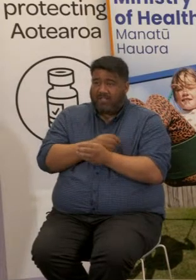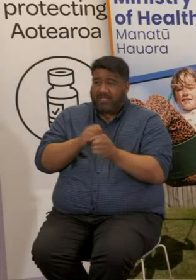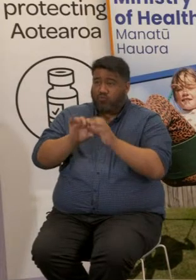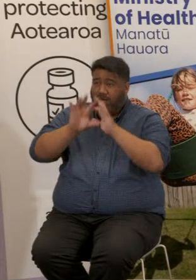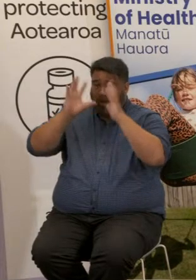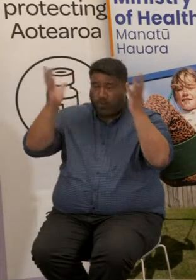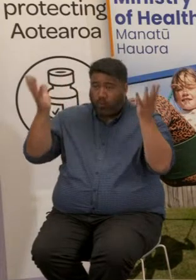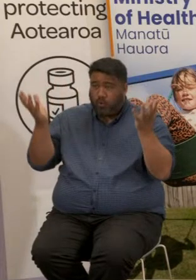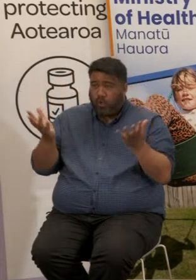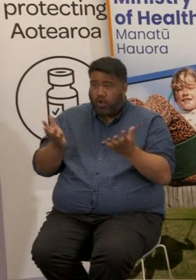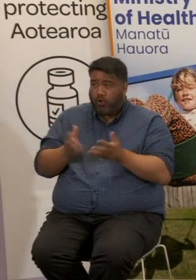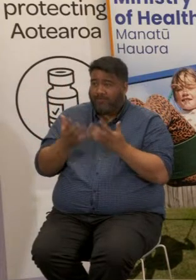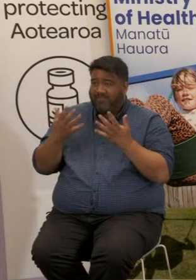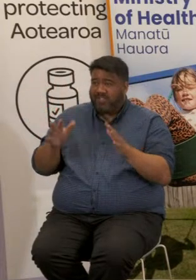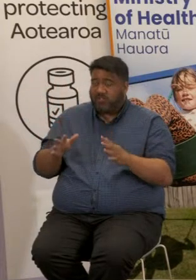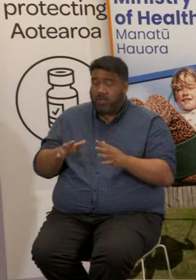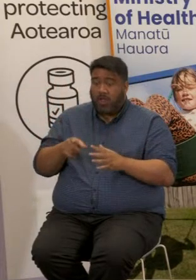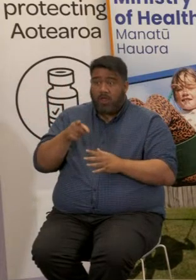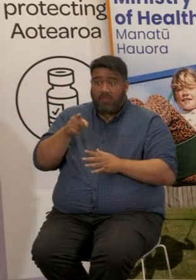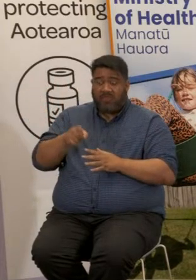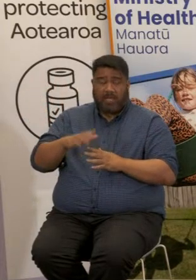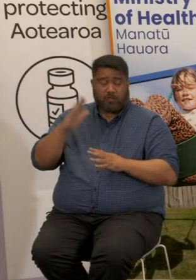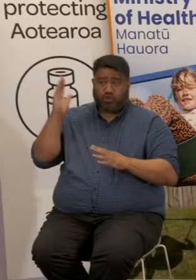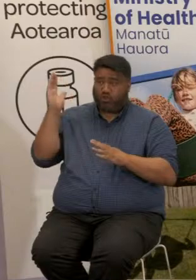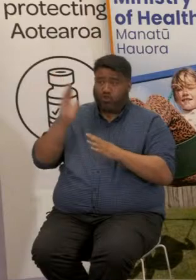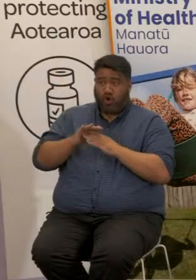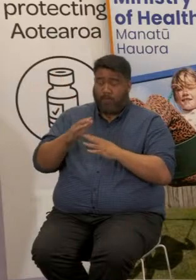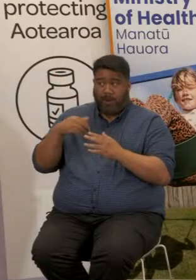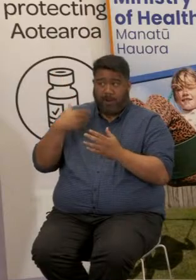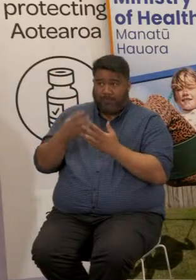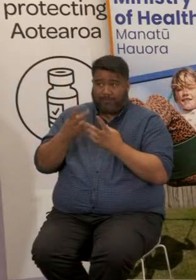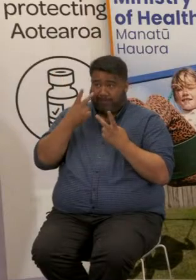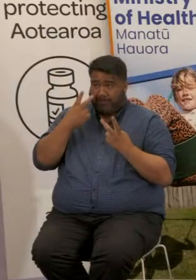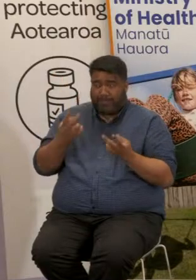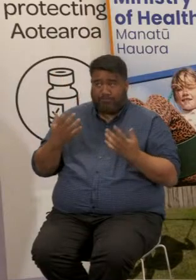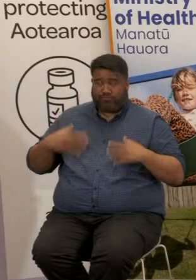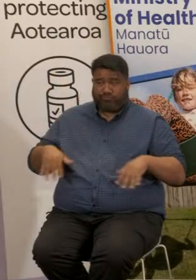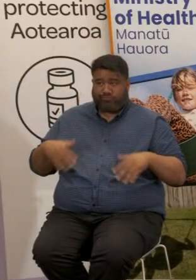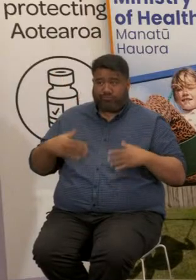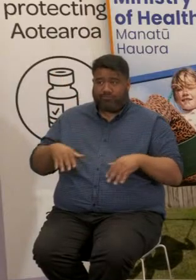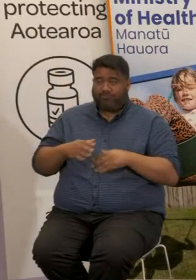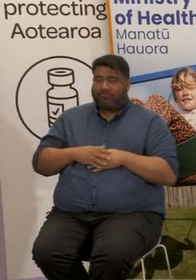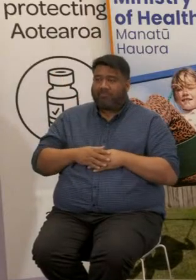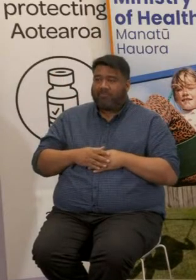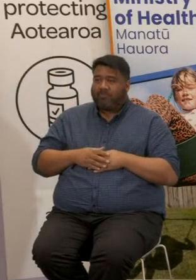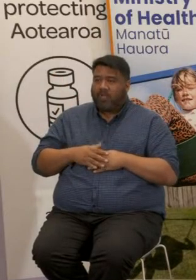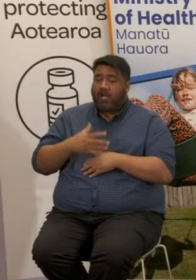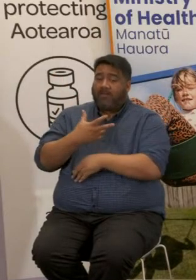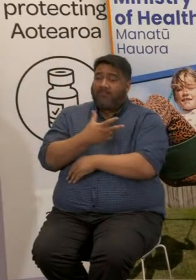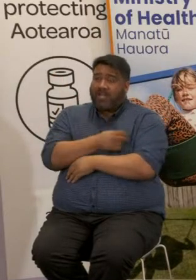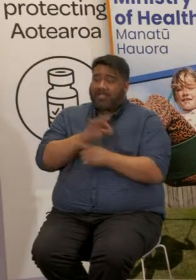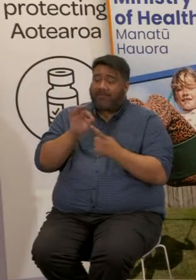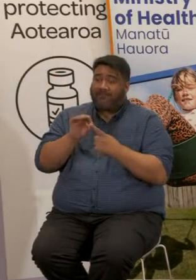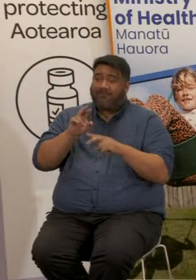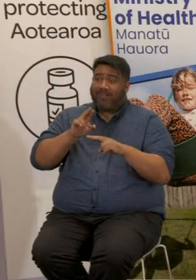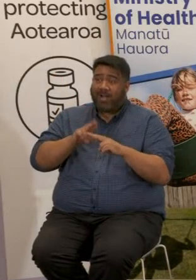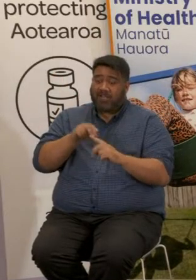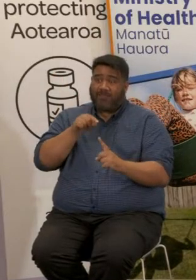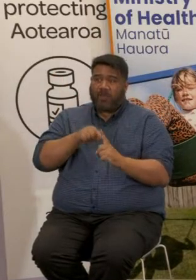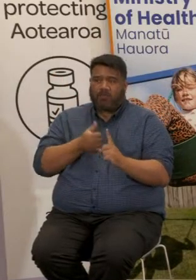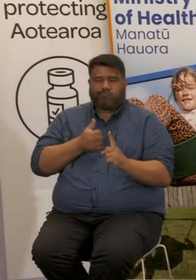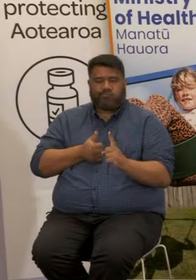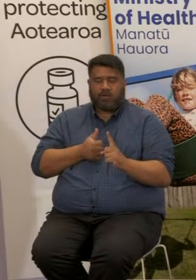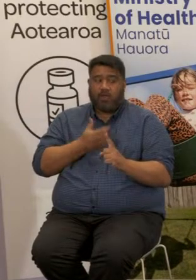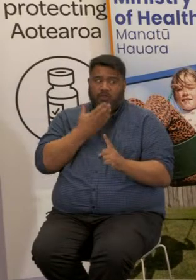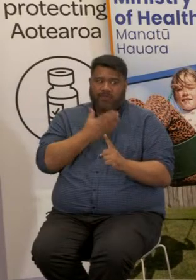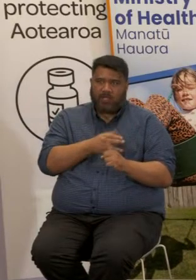like that in vaccinology. It's extraordinary. The Pfizer vaccine, which we are very fortunate to have, thanks Ashley, the Pfizer vaccine, which I still